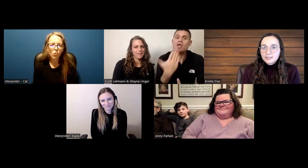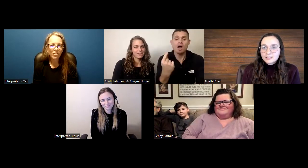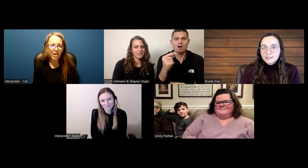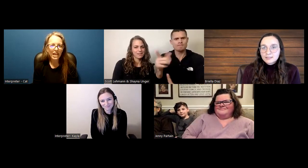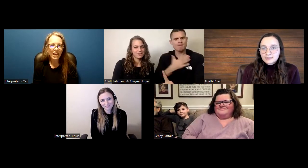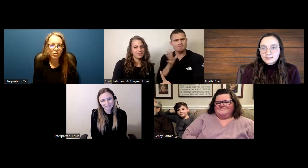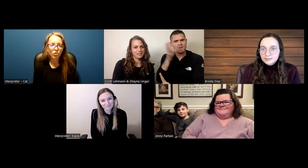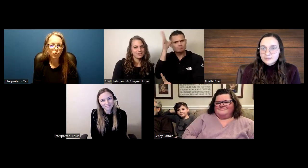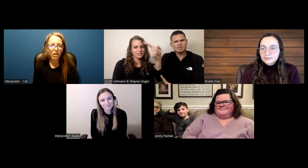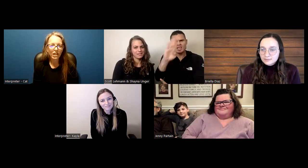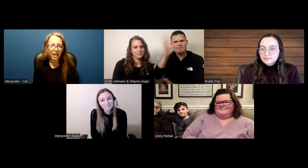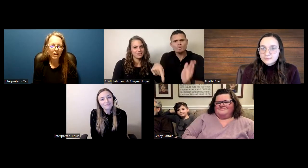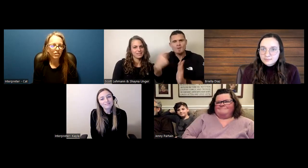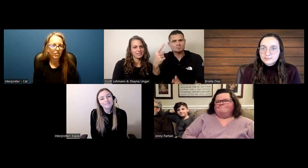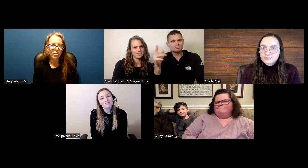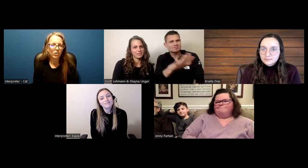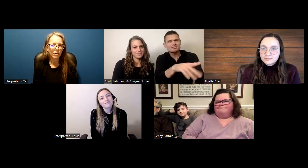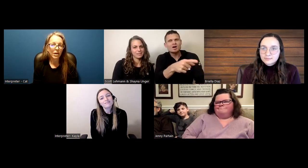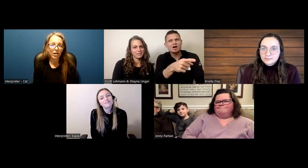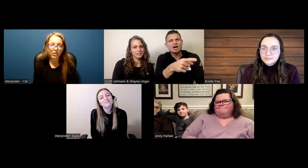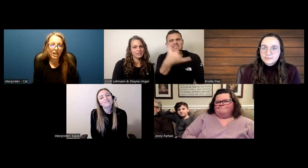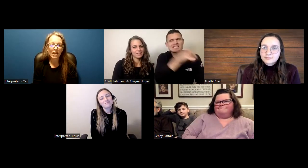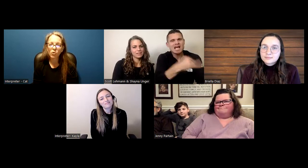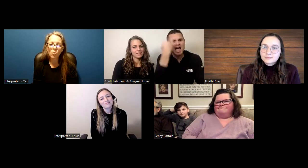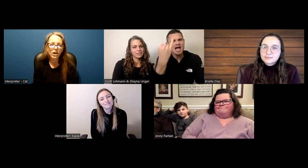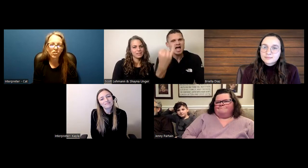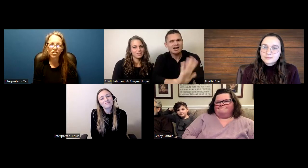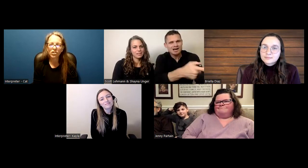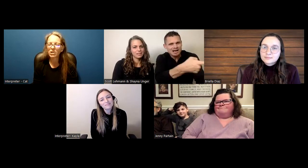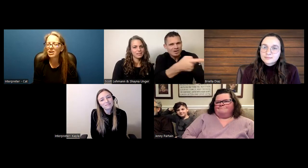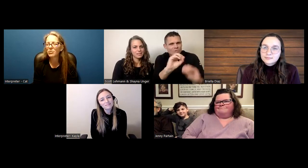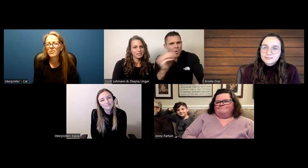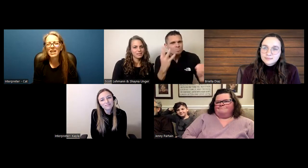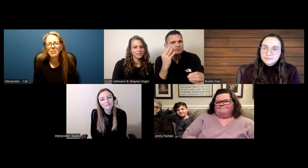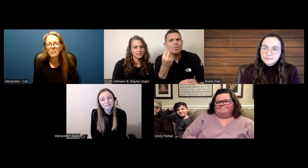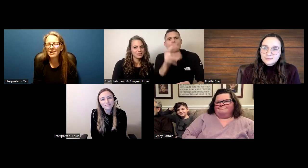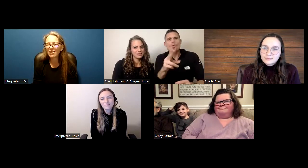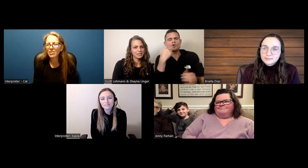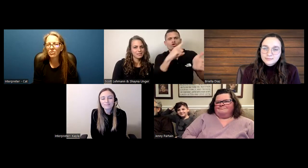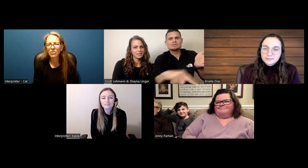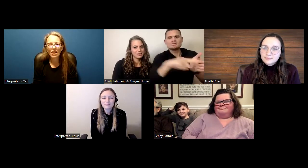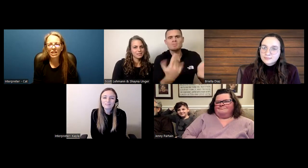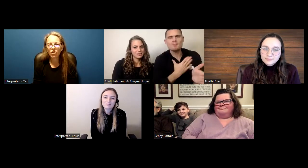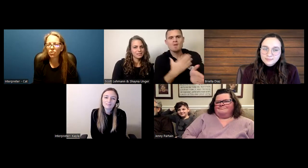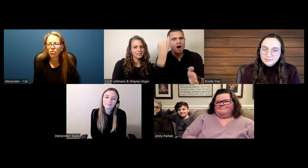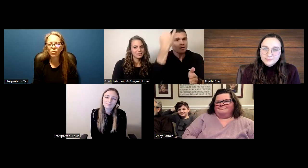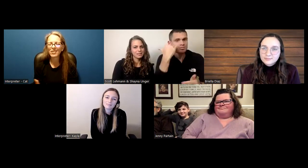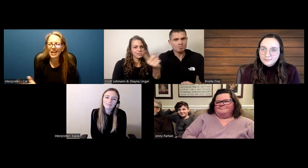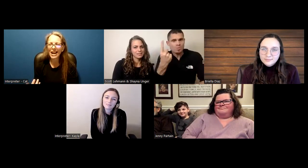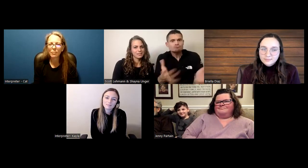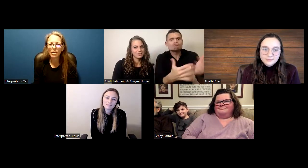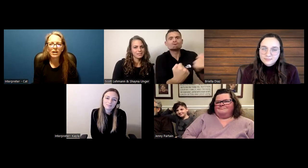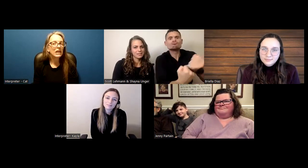the one thing I was really thankful for were my parents. They never once turned to me and go, man, that's so silly. You're so